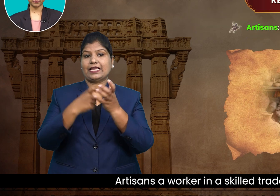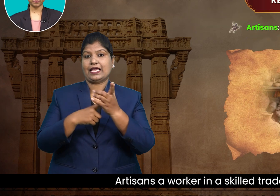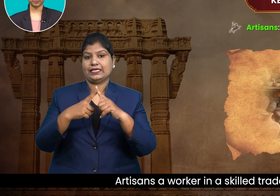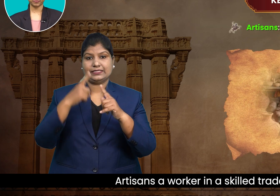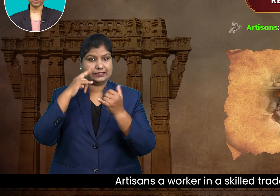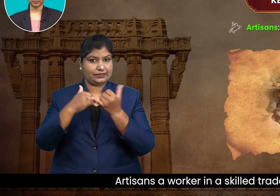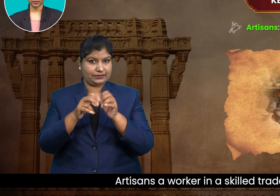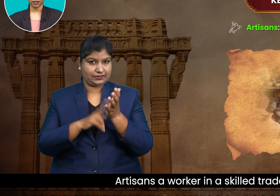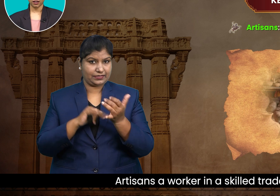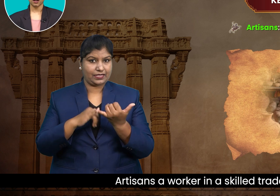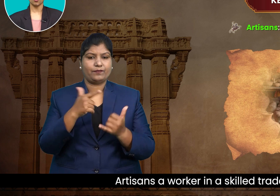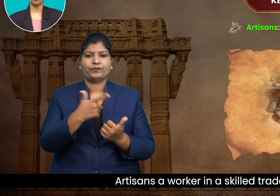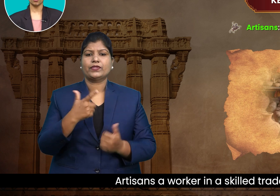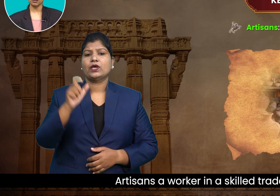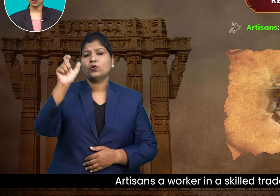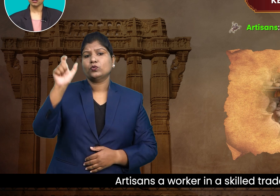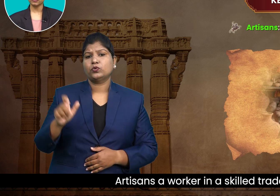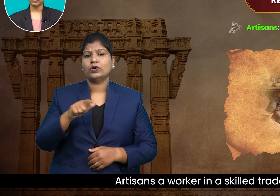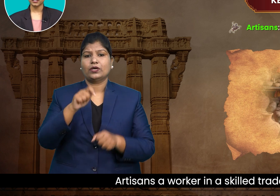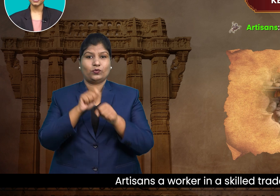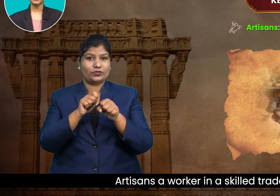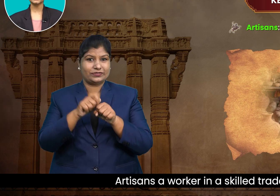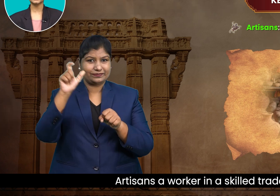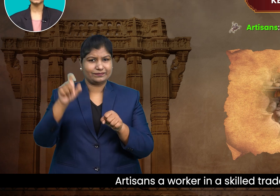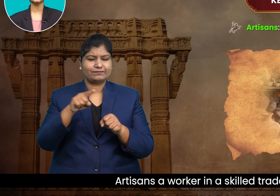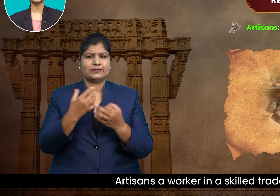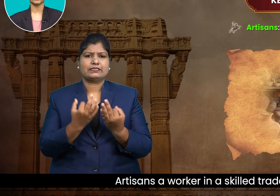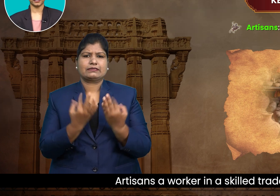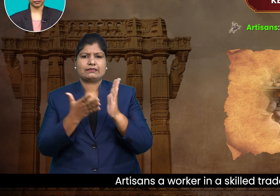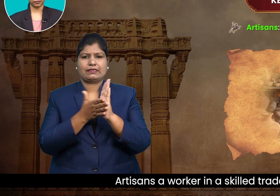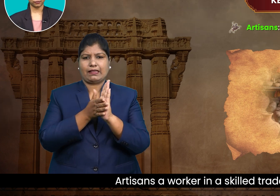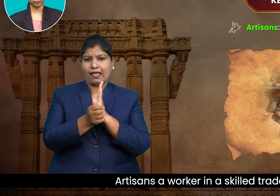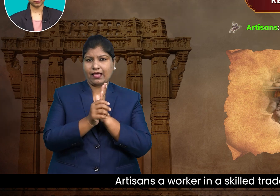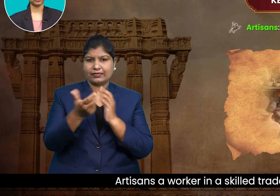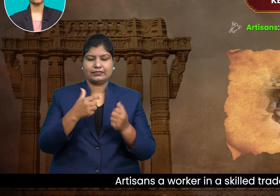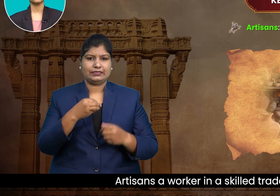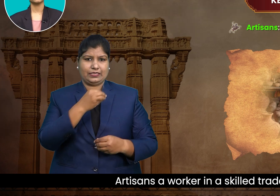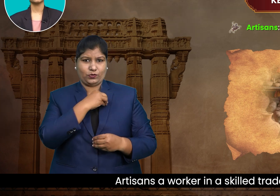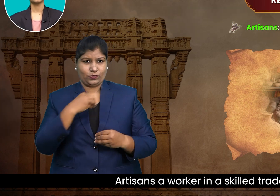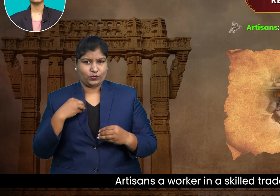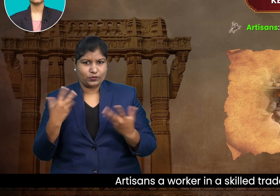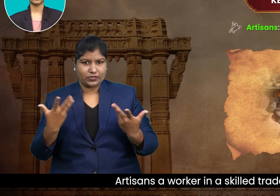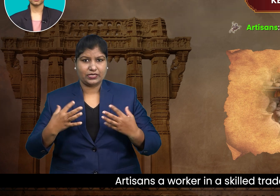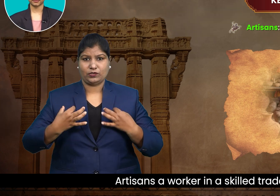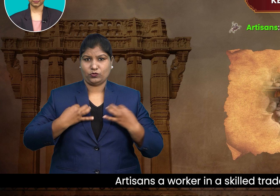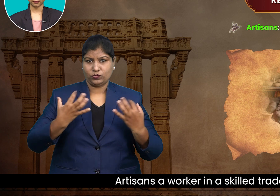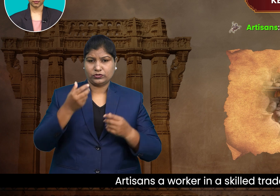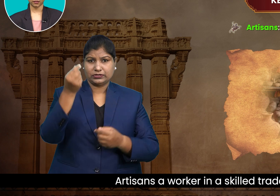Artisans, a worker in a skilled trade.